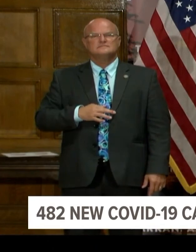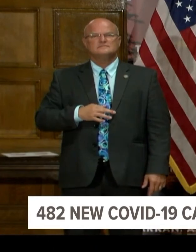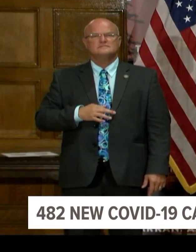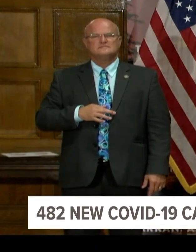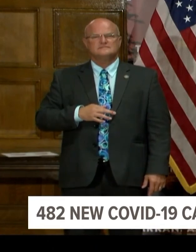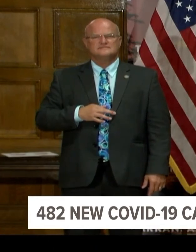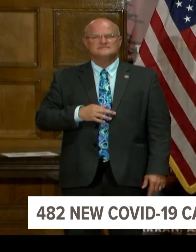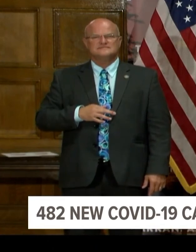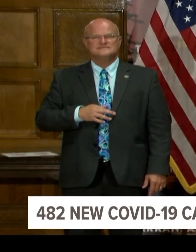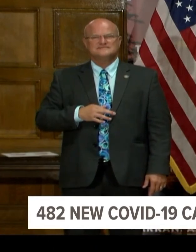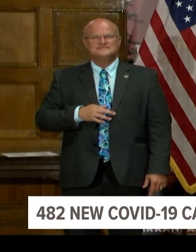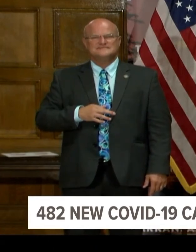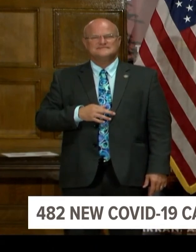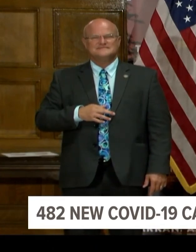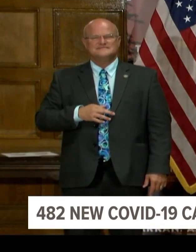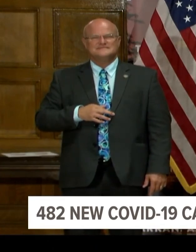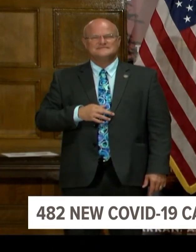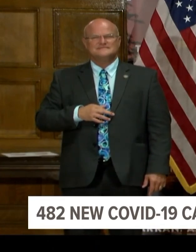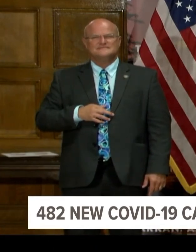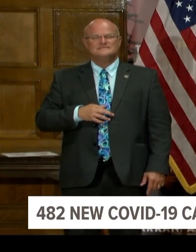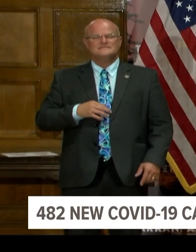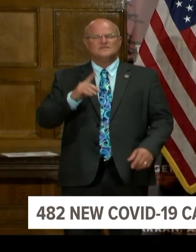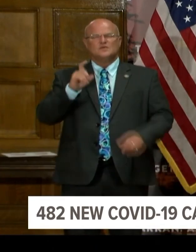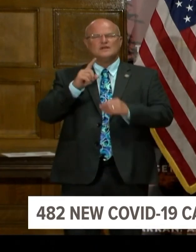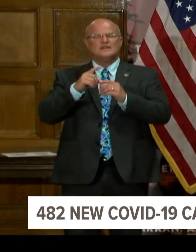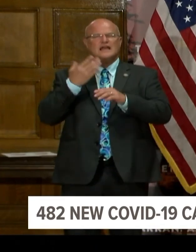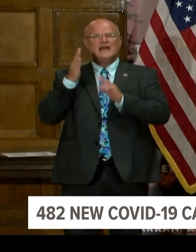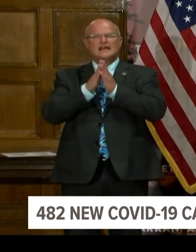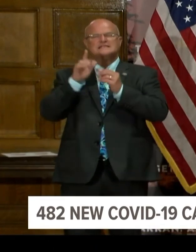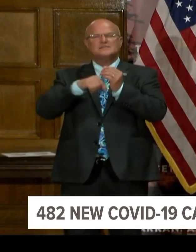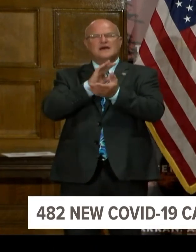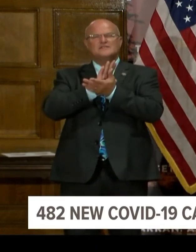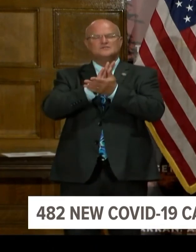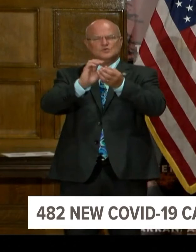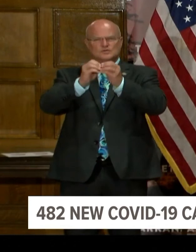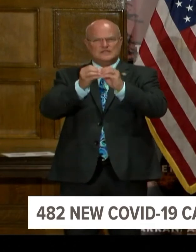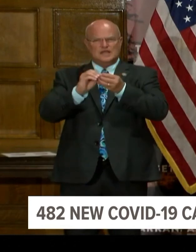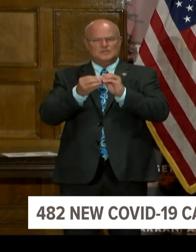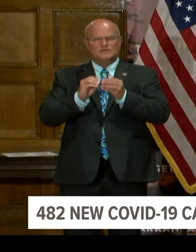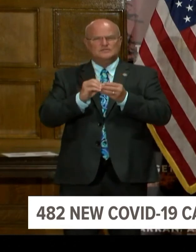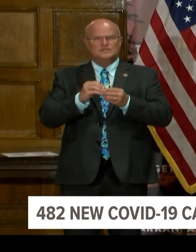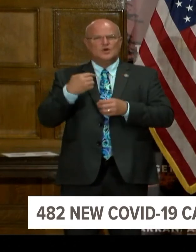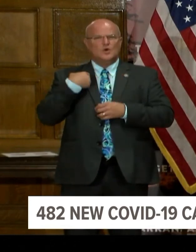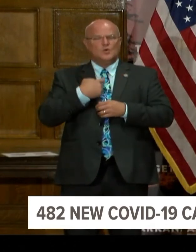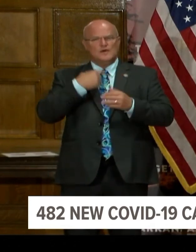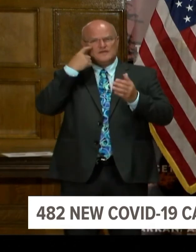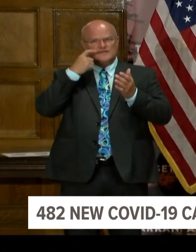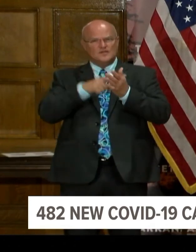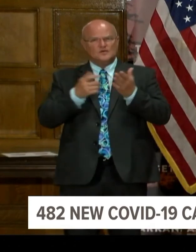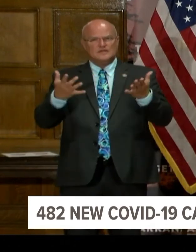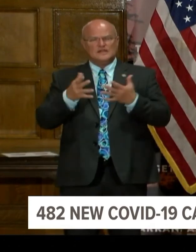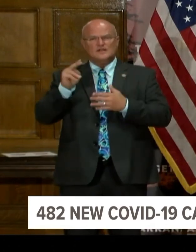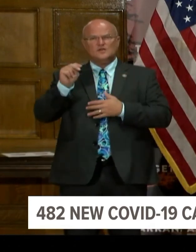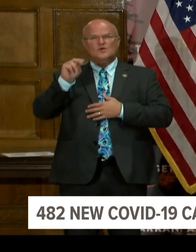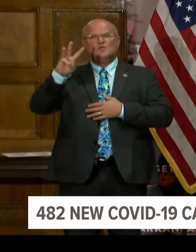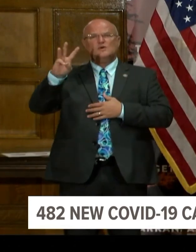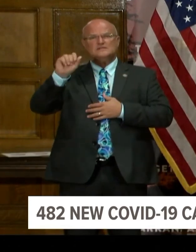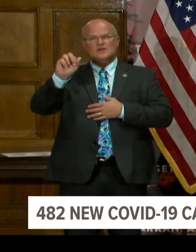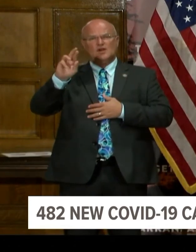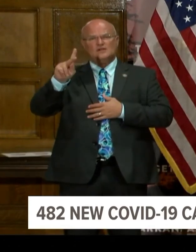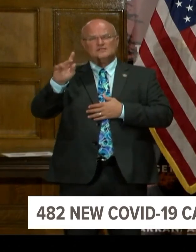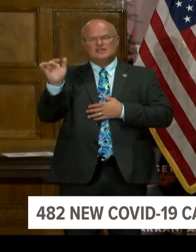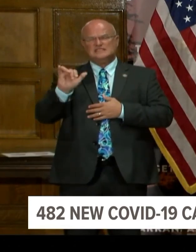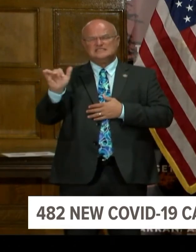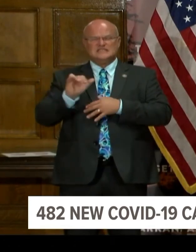is Melissa. To follow up on the question that was asked earlier about school numbers, we've noticed here in the Northwest Arkansas area a